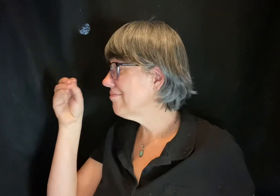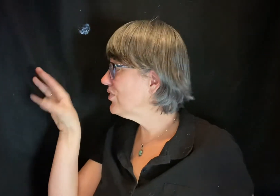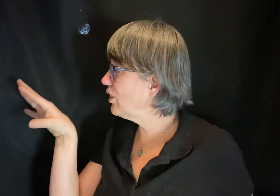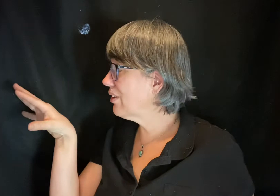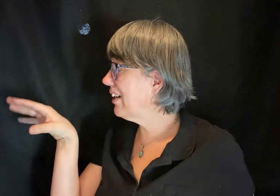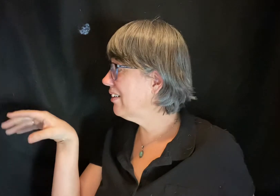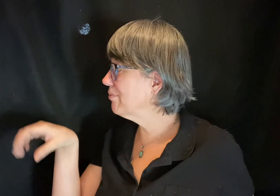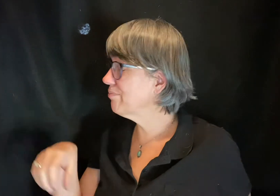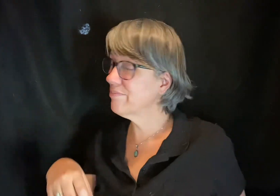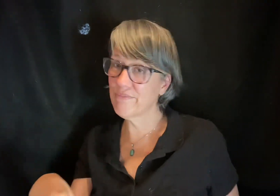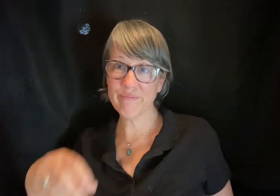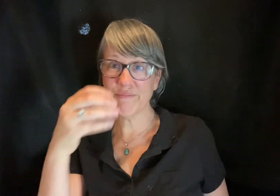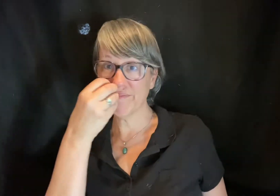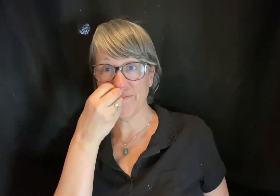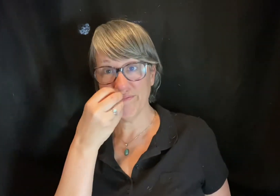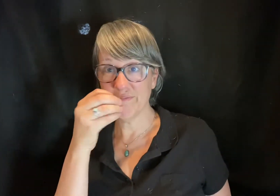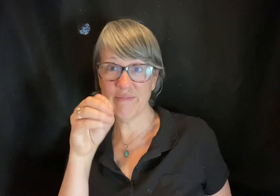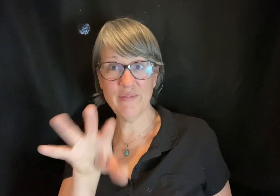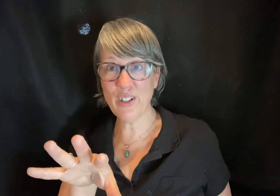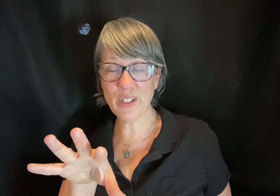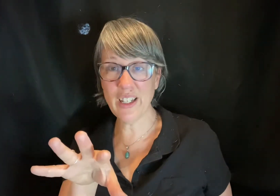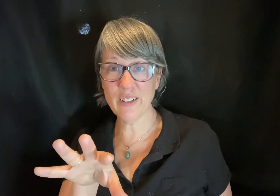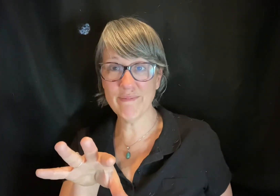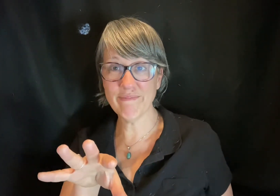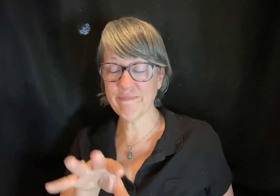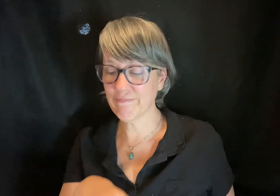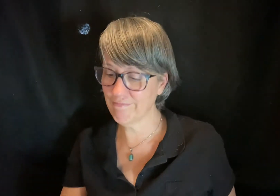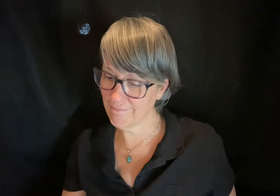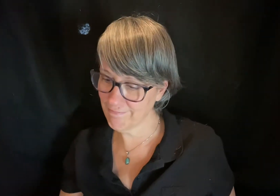Don't care. Don't care.